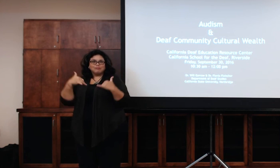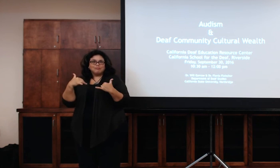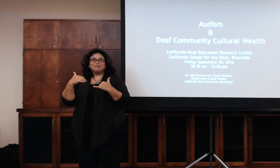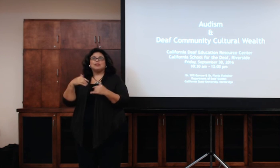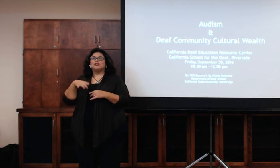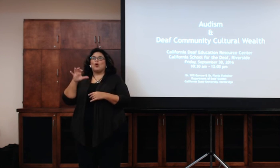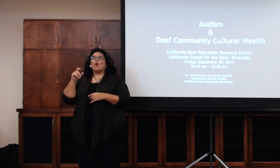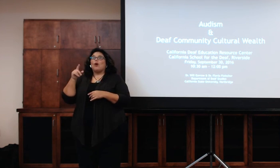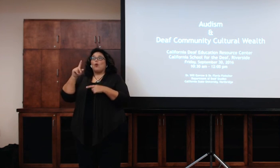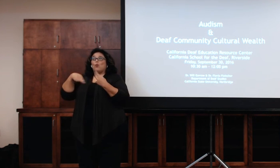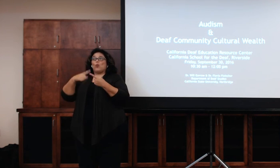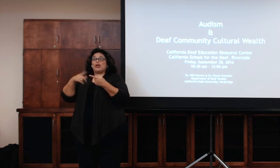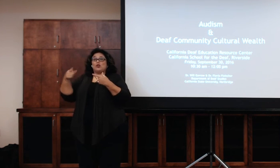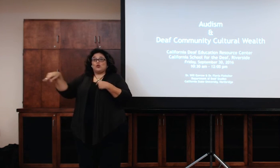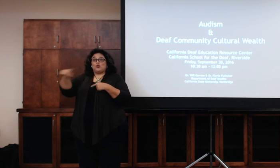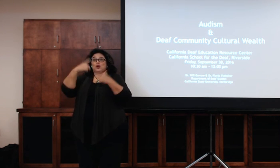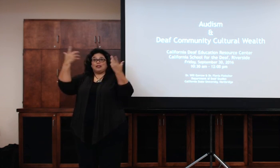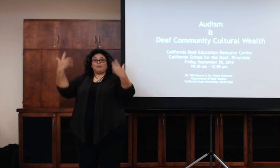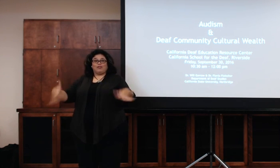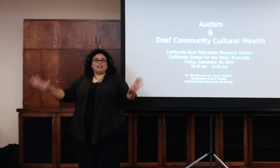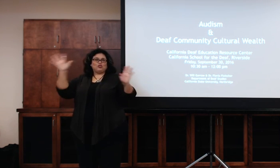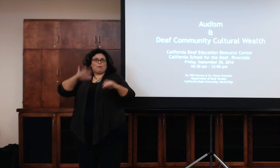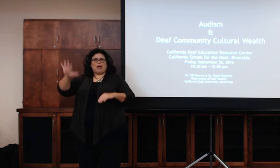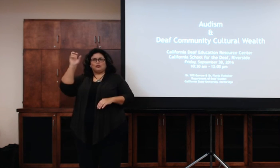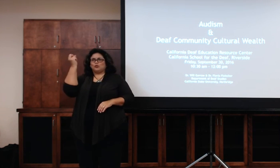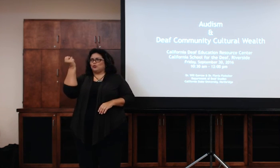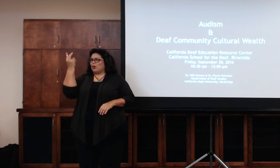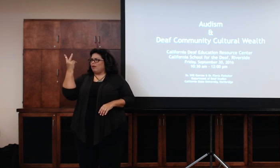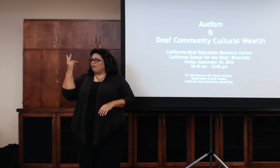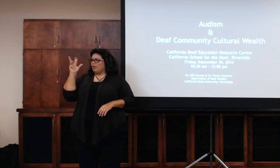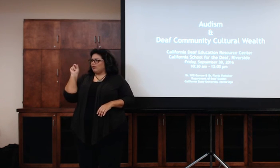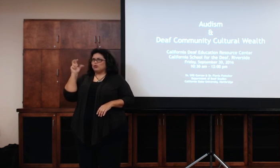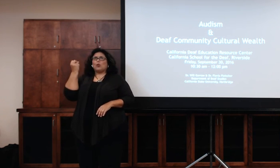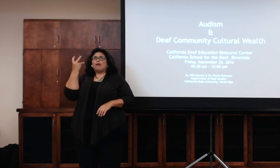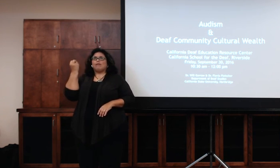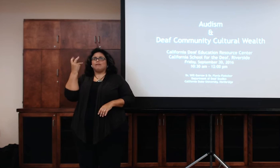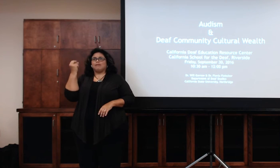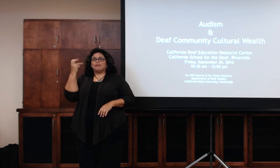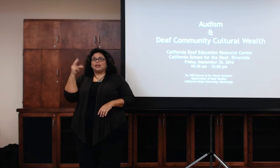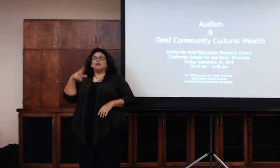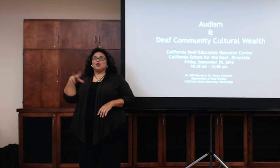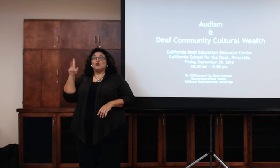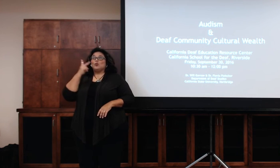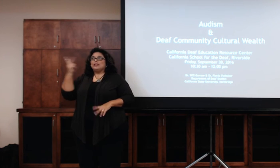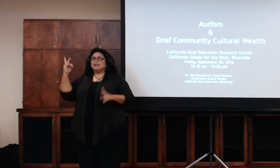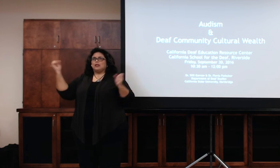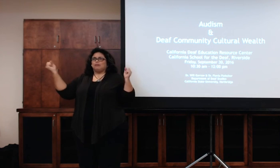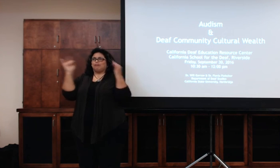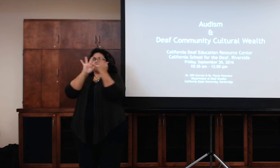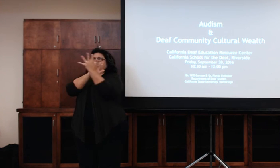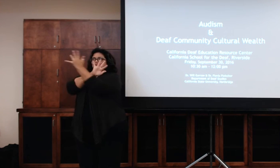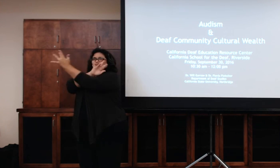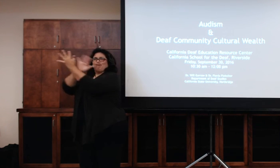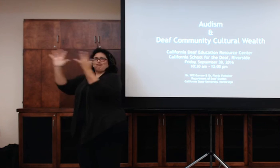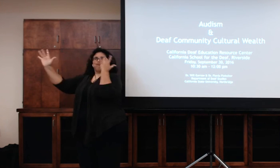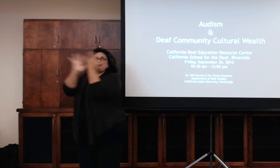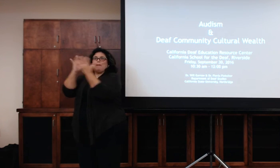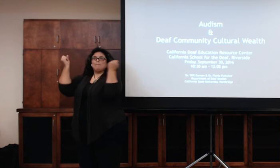They'll be convening in this space. So once you guys have done, are about 12 o'clock, you might be